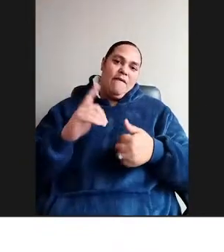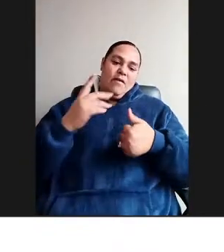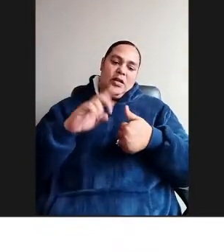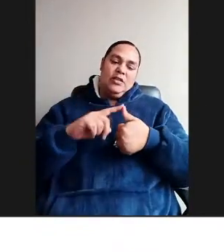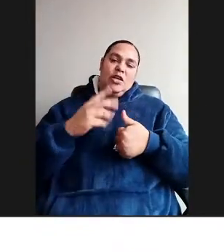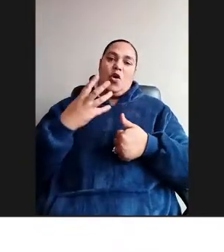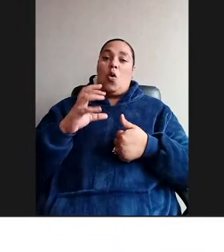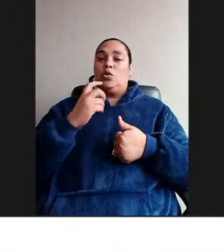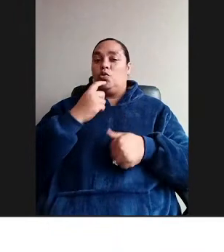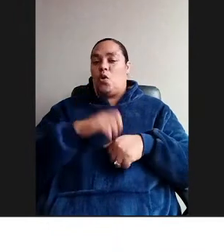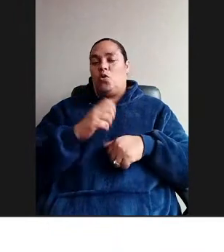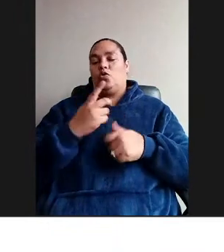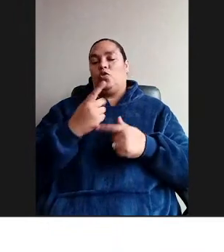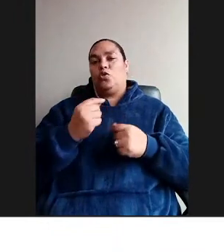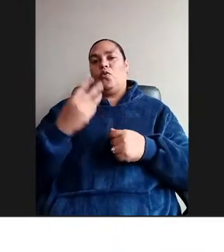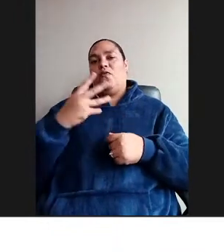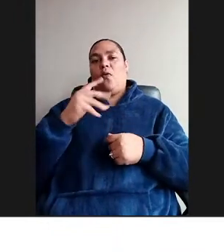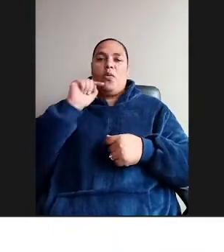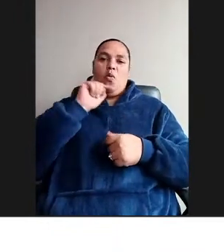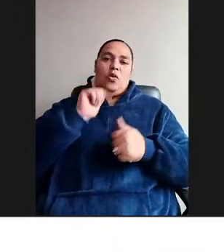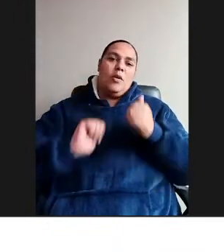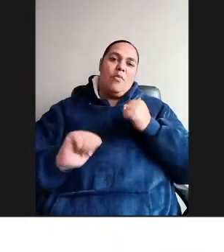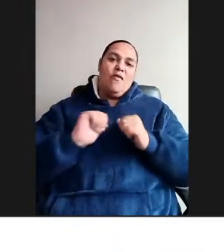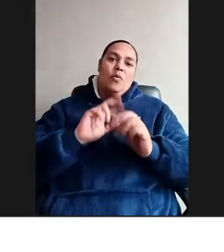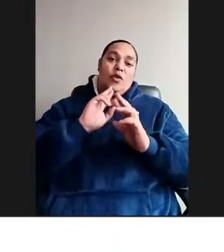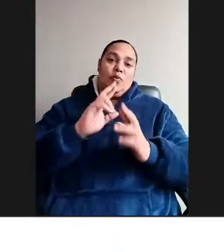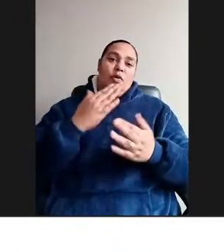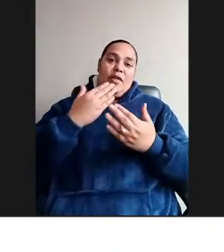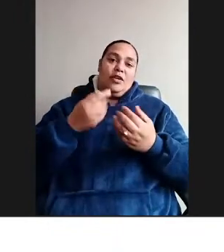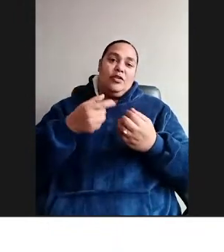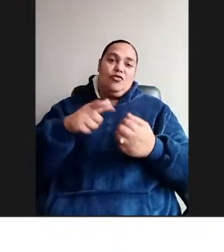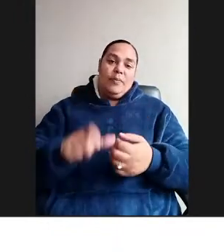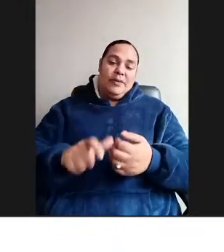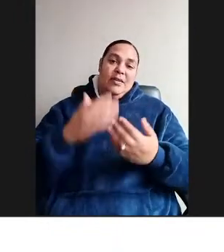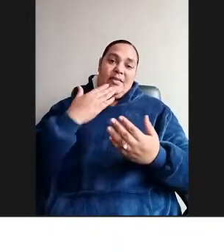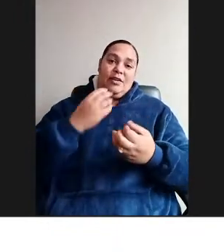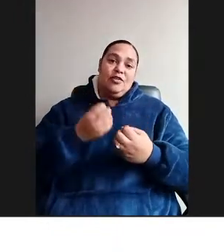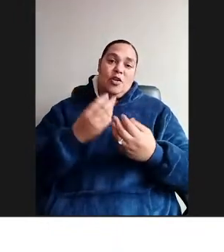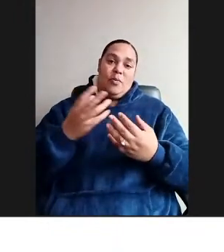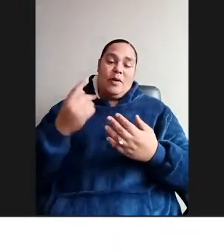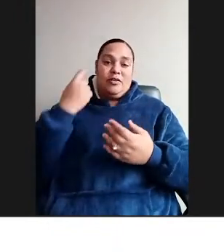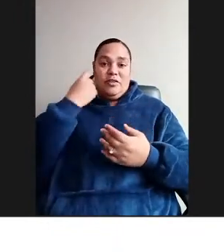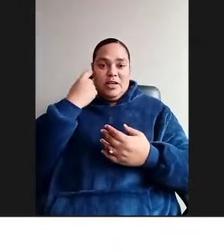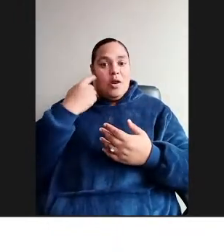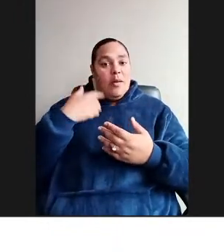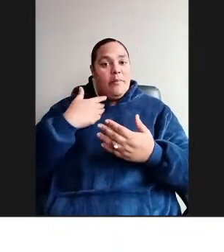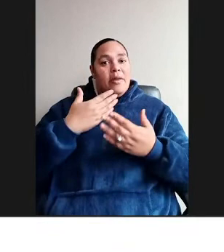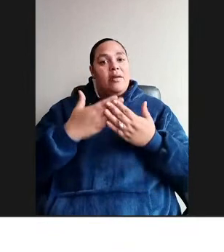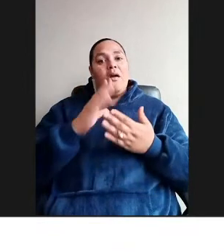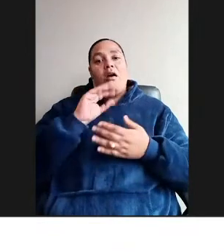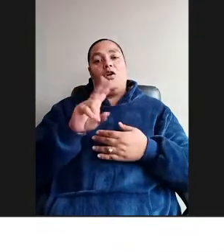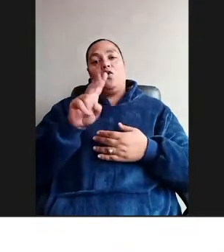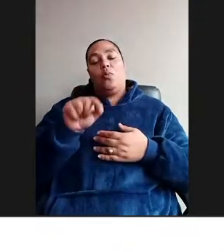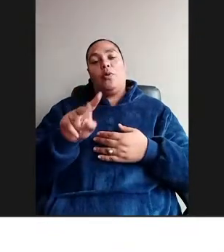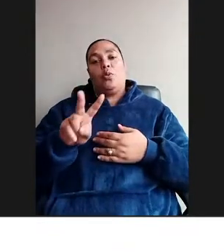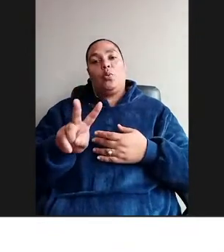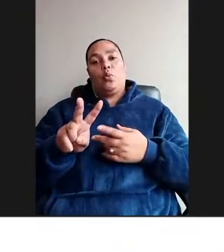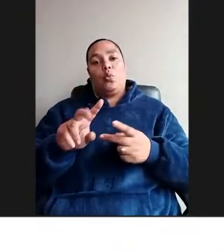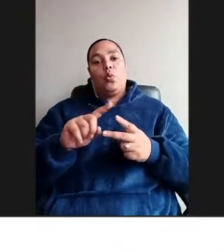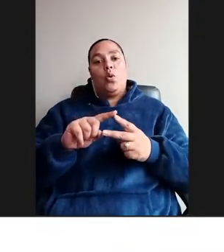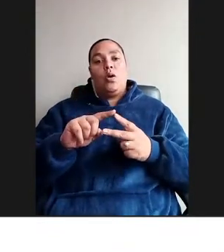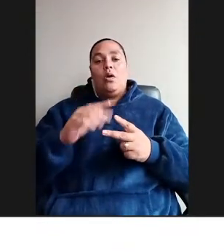quarter performance report. Thank you, Chairperson. Thank you very much, Mr. Secretary. Can I just ask 2.2? Would you just say who's dealing with